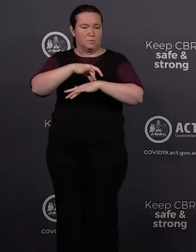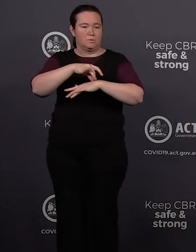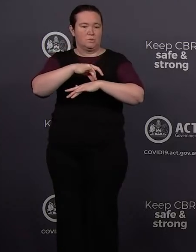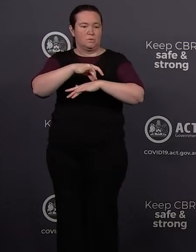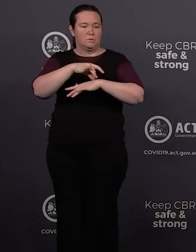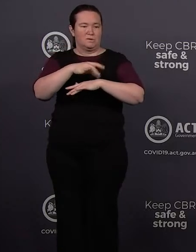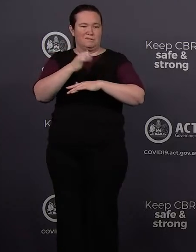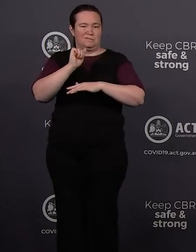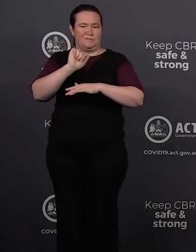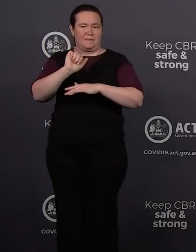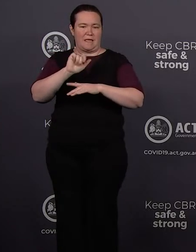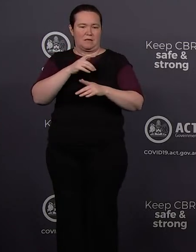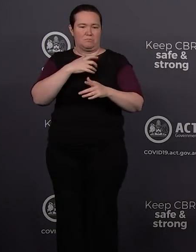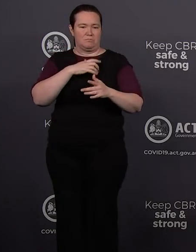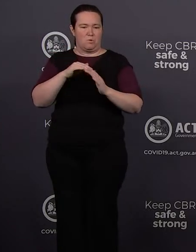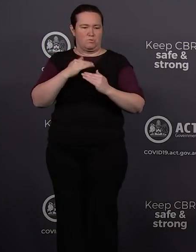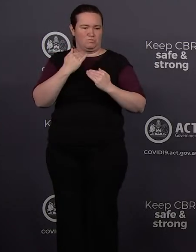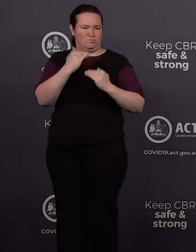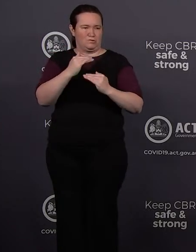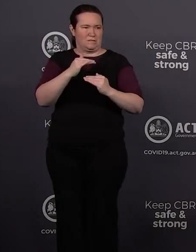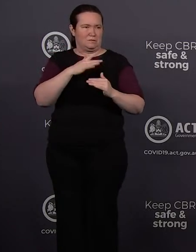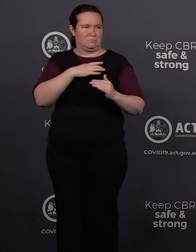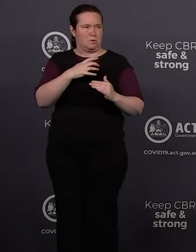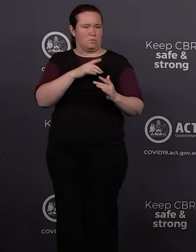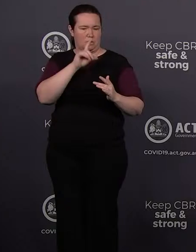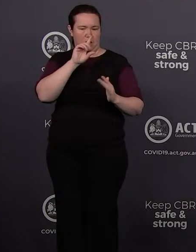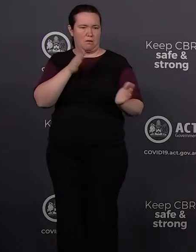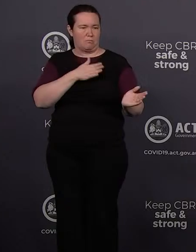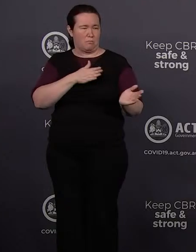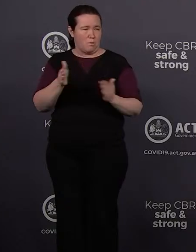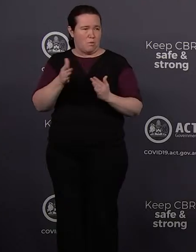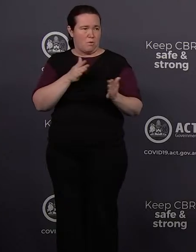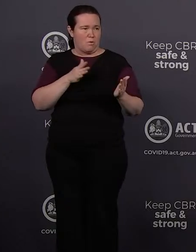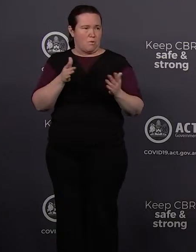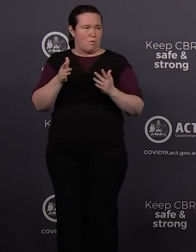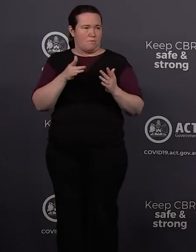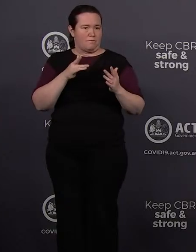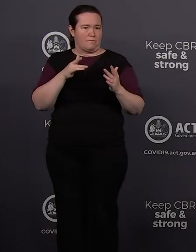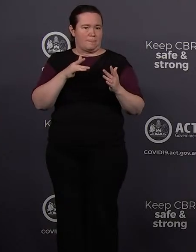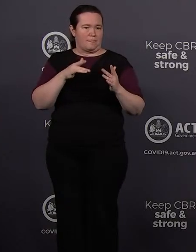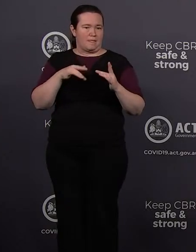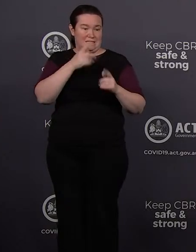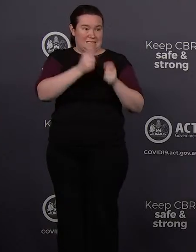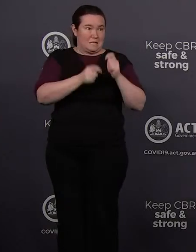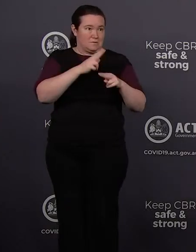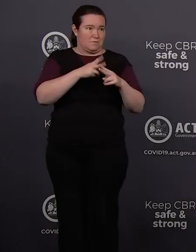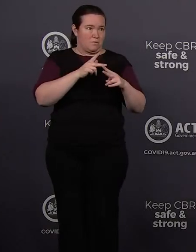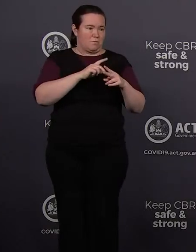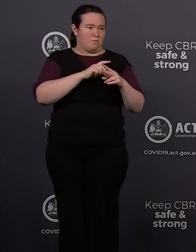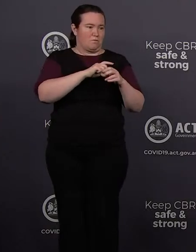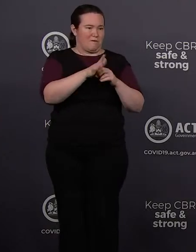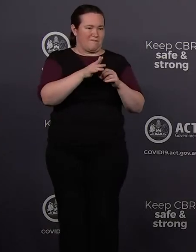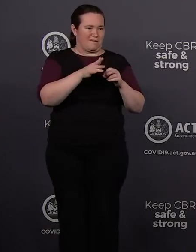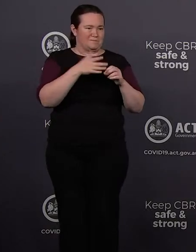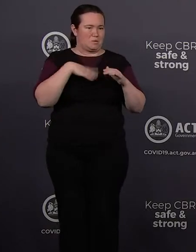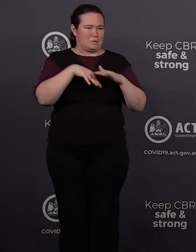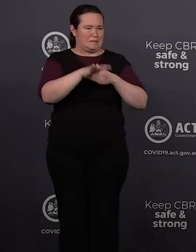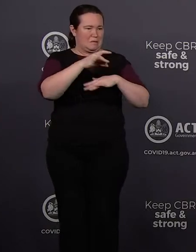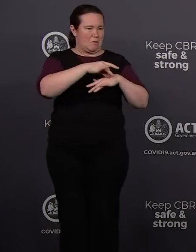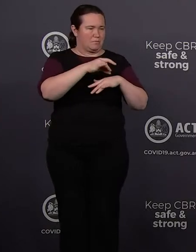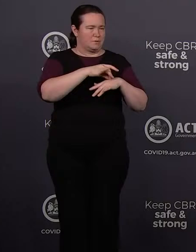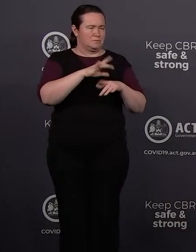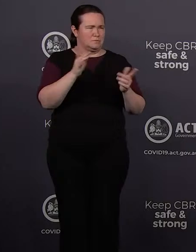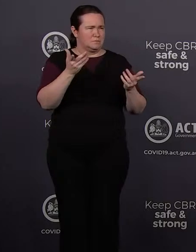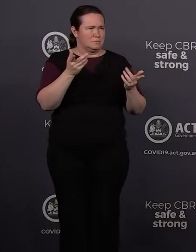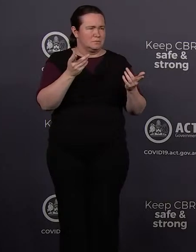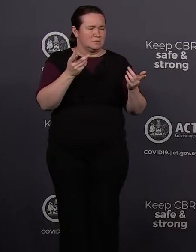positive patients? And are we also testing all of the patients in hospital for COVID as a precaution? So, since COVID started,